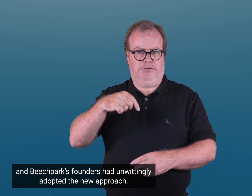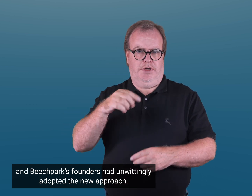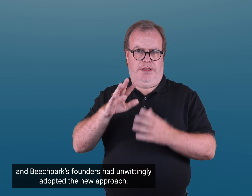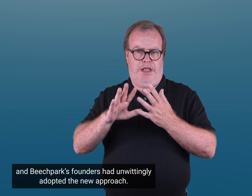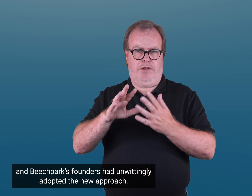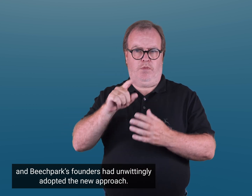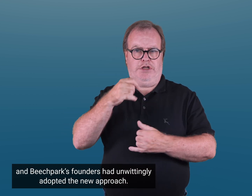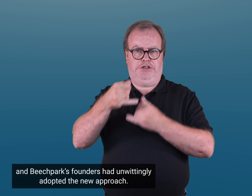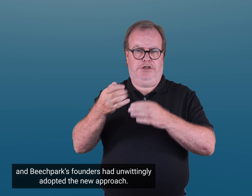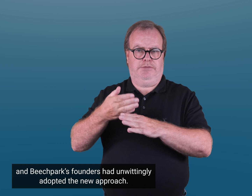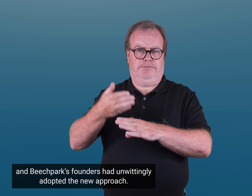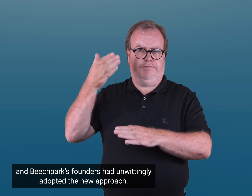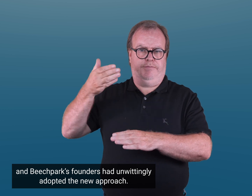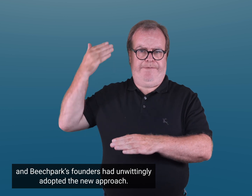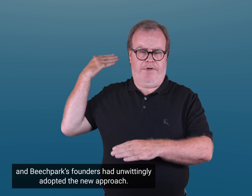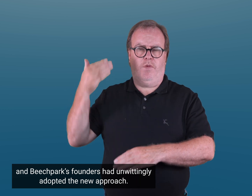unwittingly adopted the new approach.